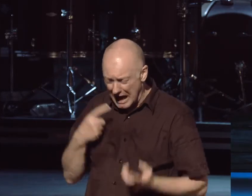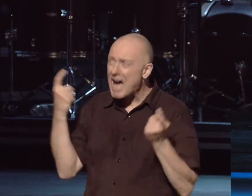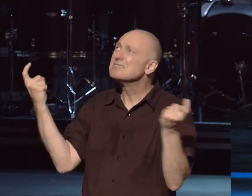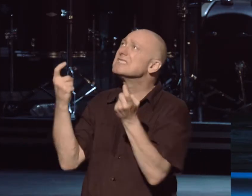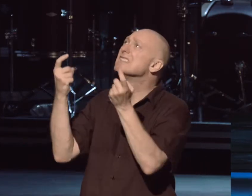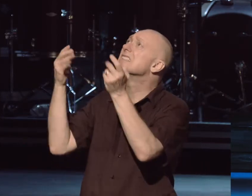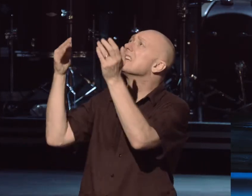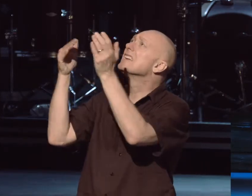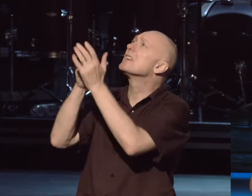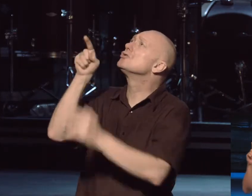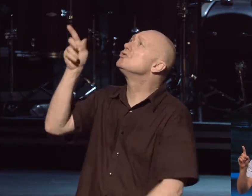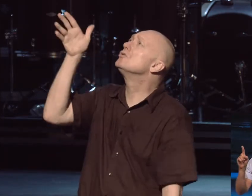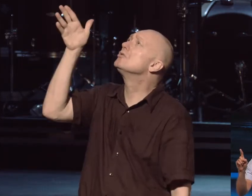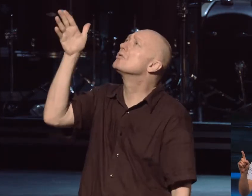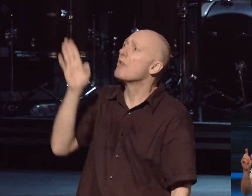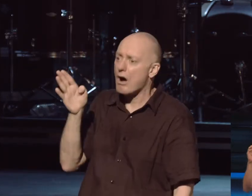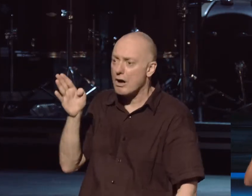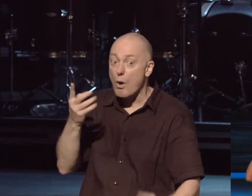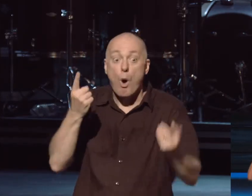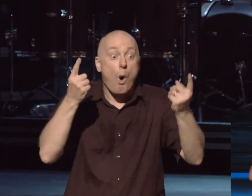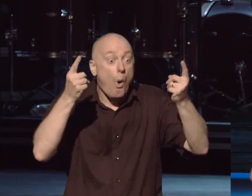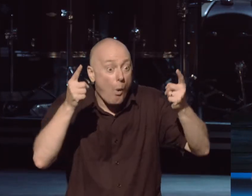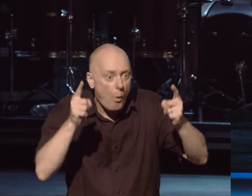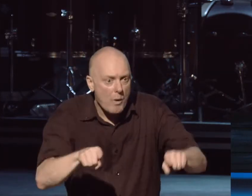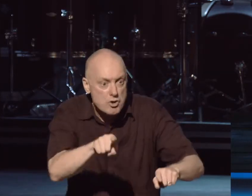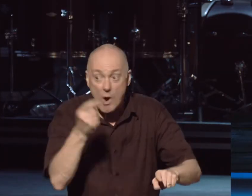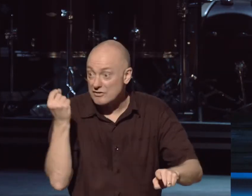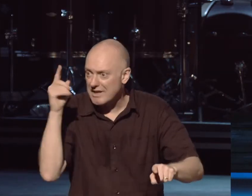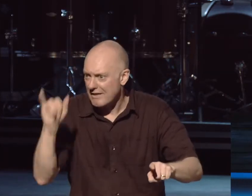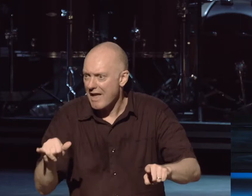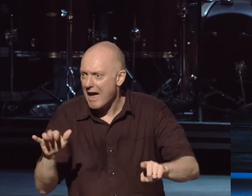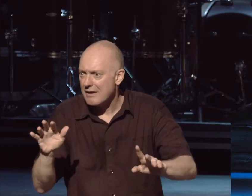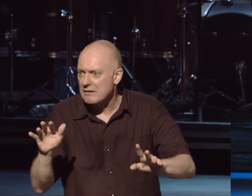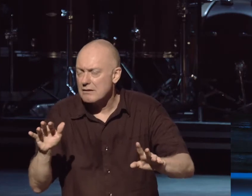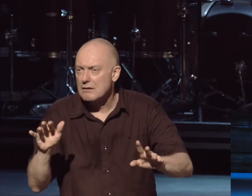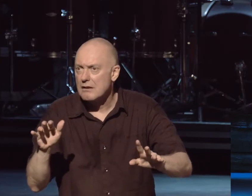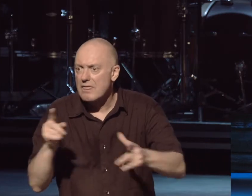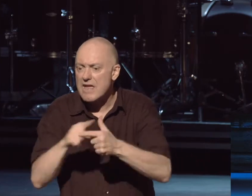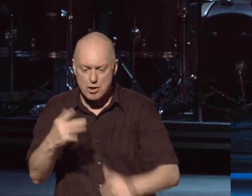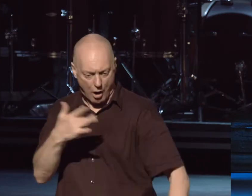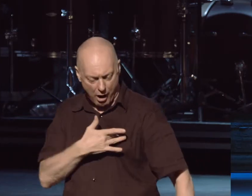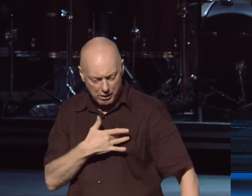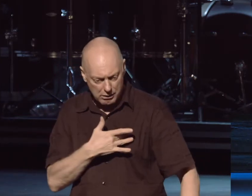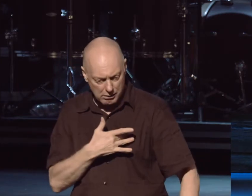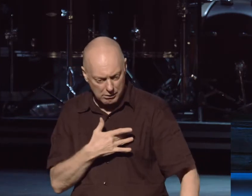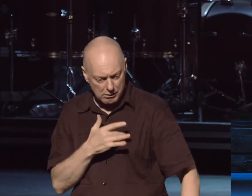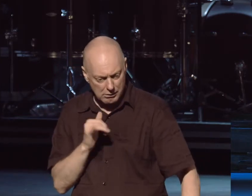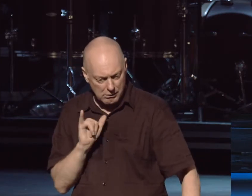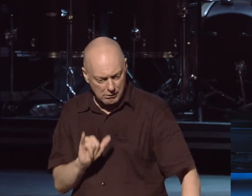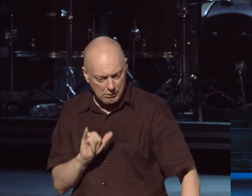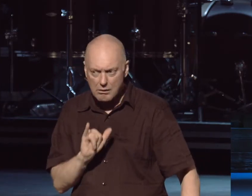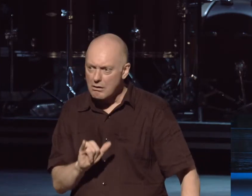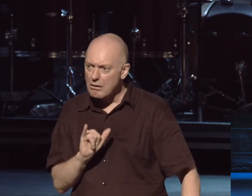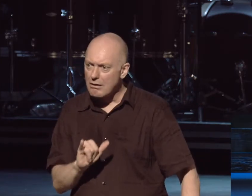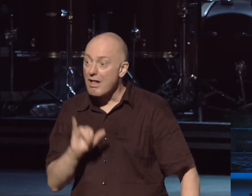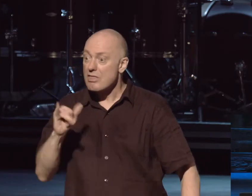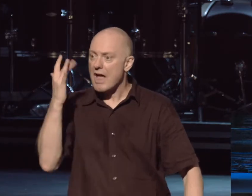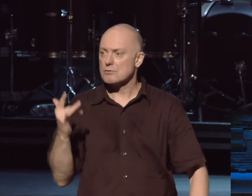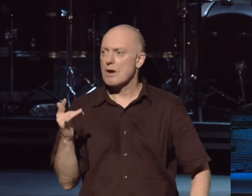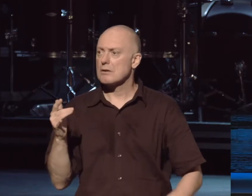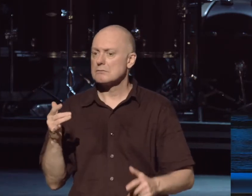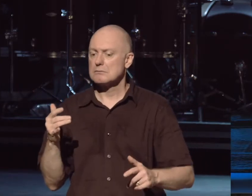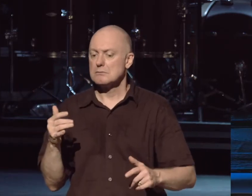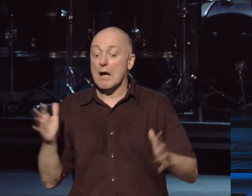my God. And this, when this theology is understood in the mind and affects the heart, this becomes your greatest deterrent from sin.